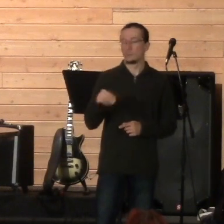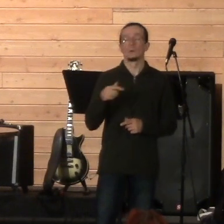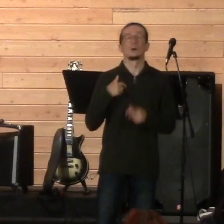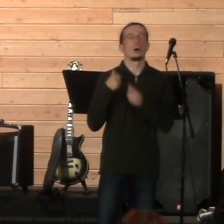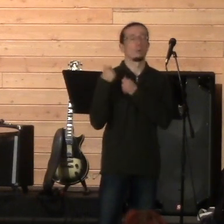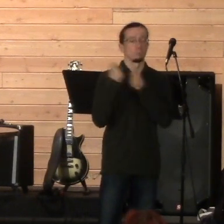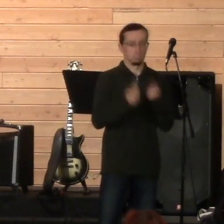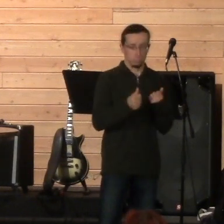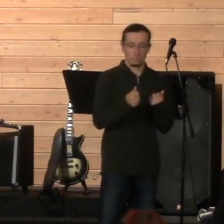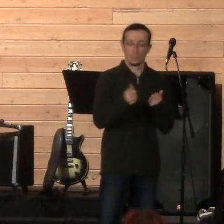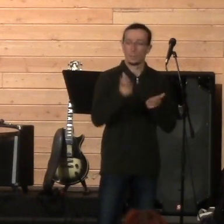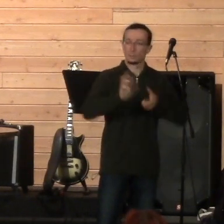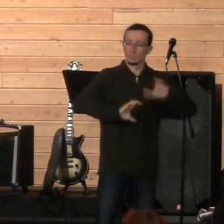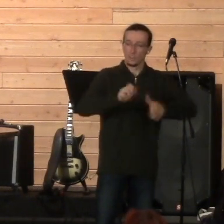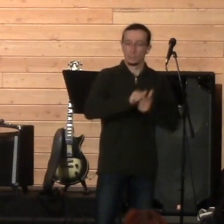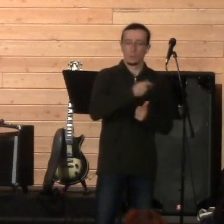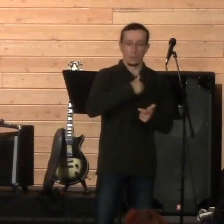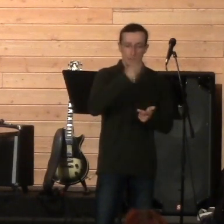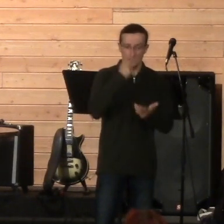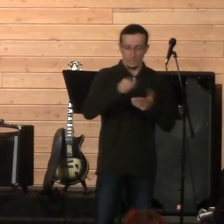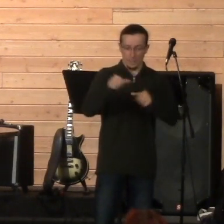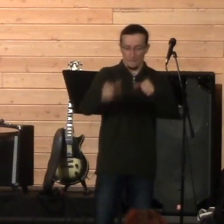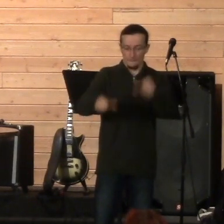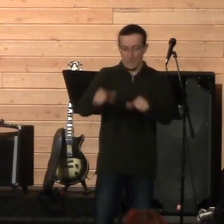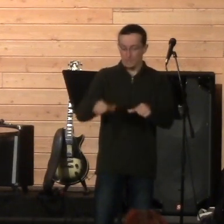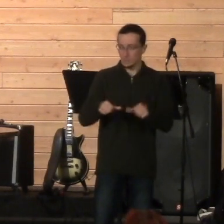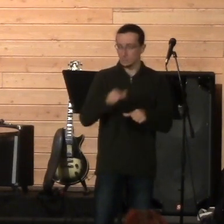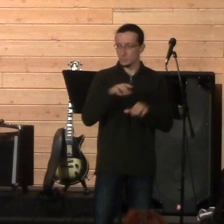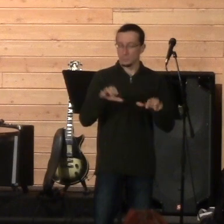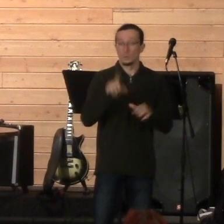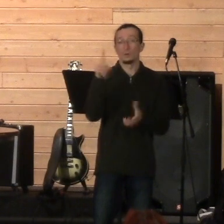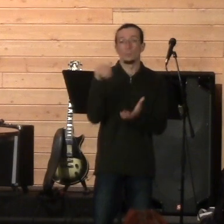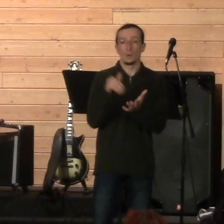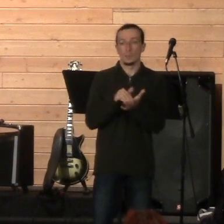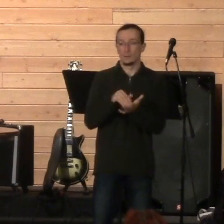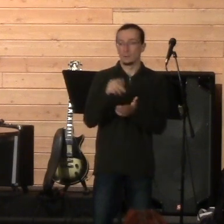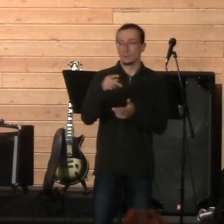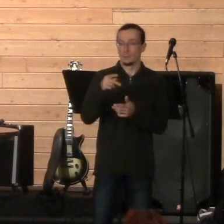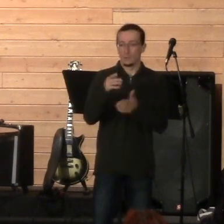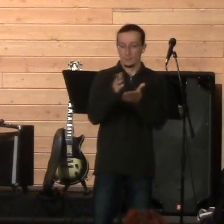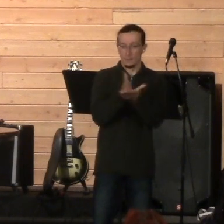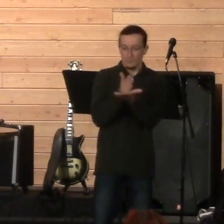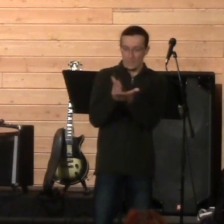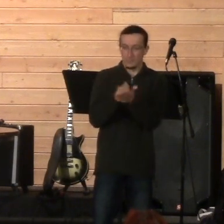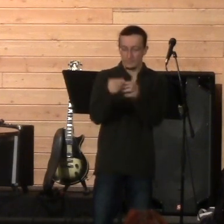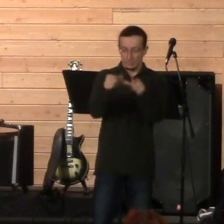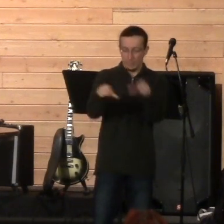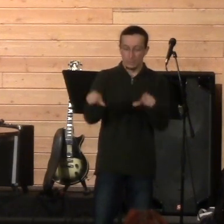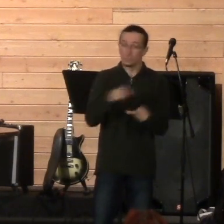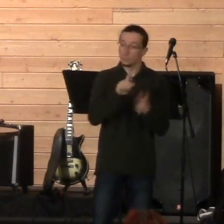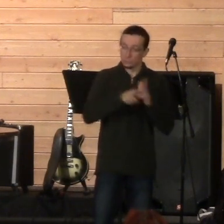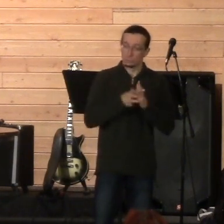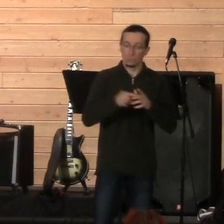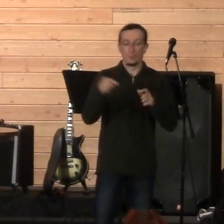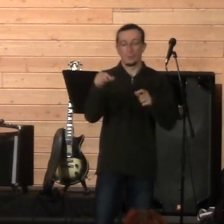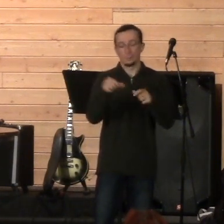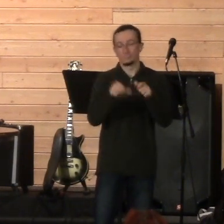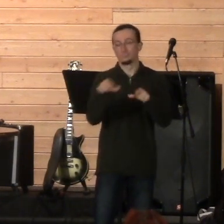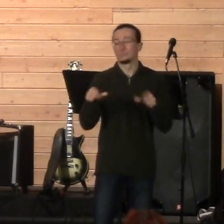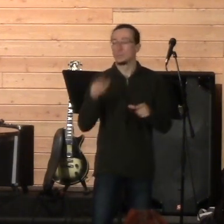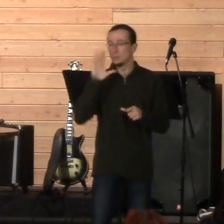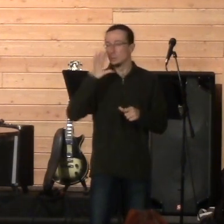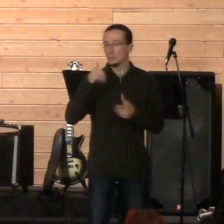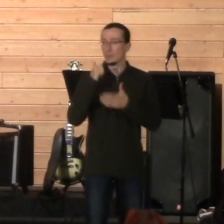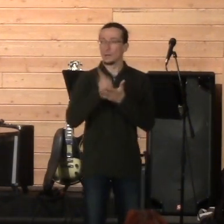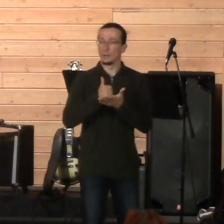I seen this puzzle that she was working on. 1,000 piece puzzle that she began to work on just to, you know, help keep